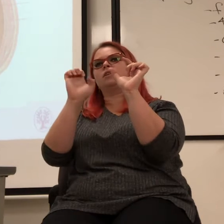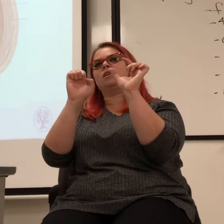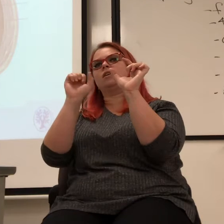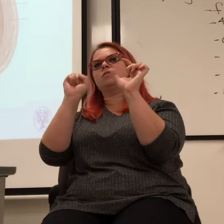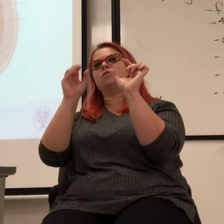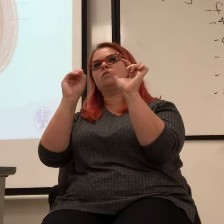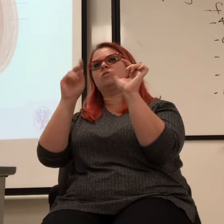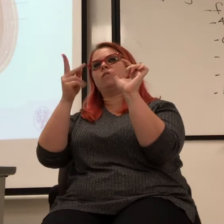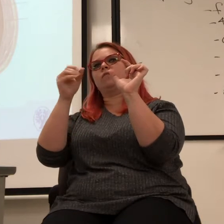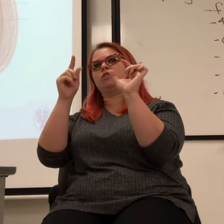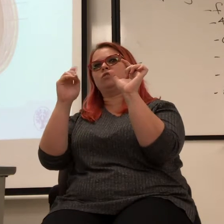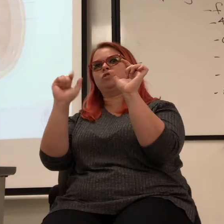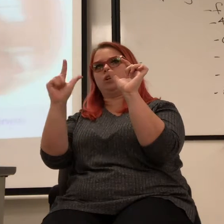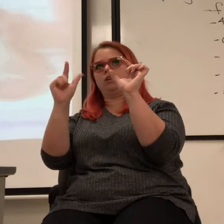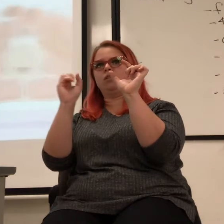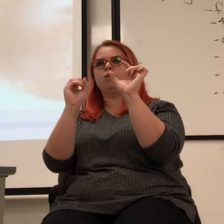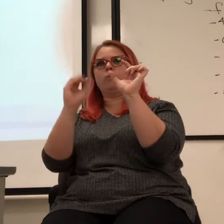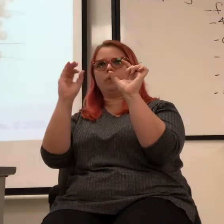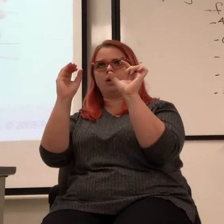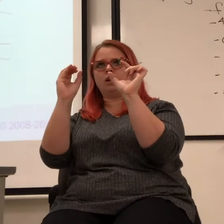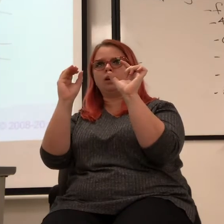the side view,